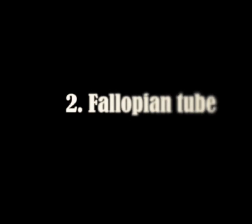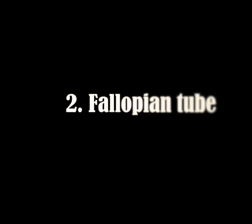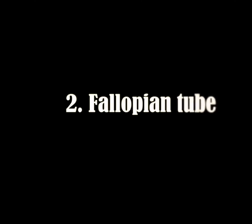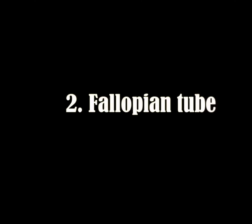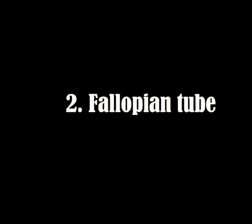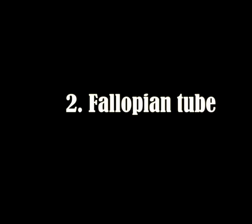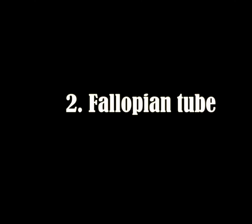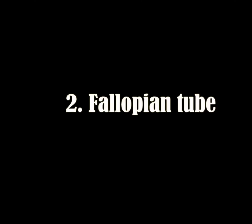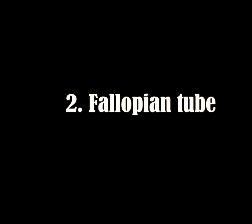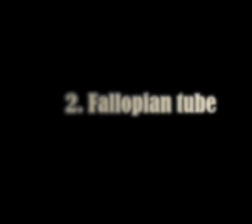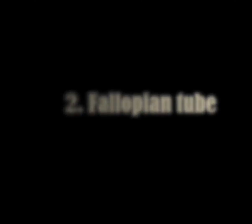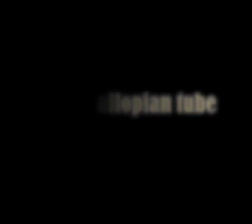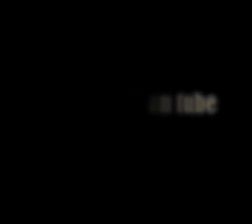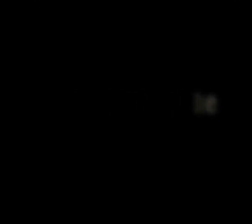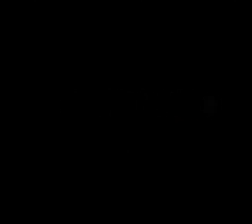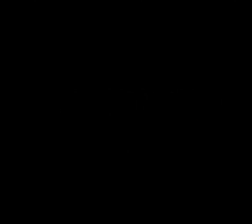2. Fallopian tube.